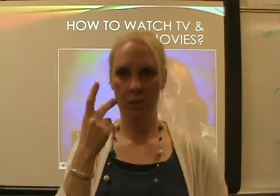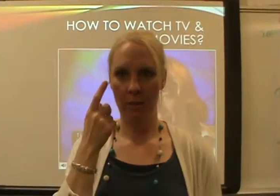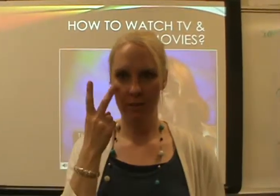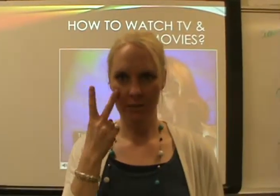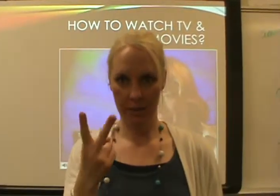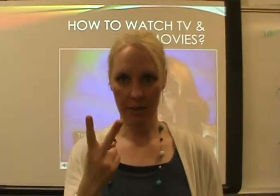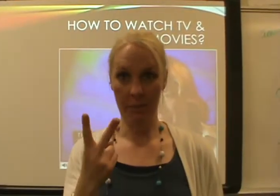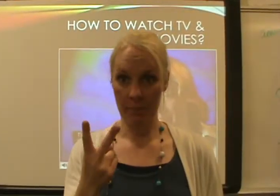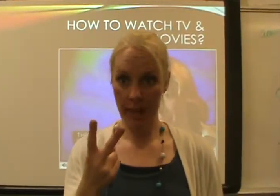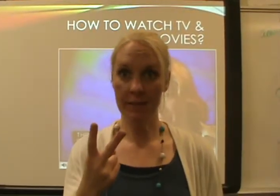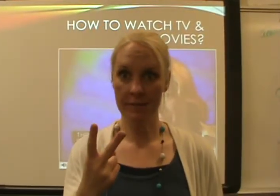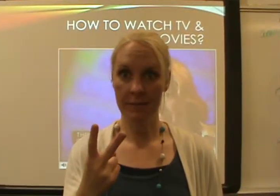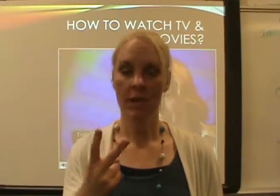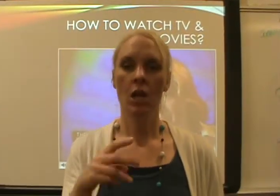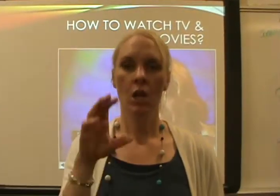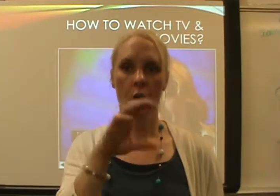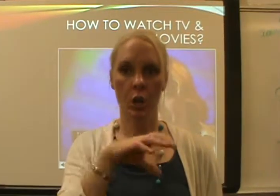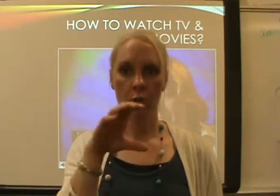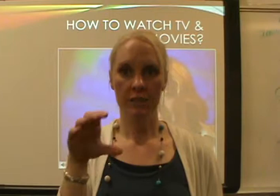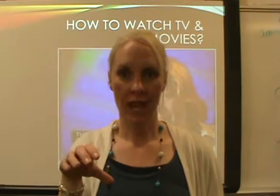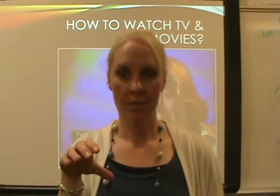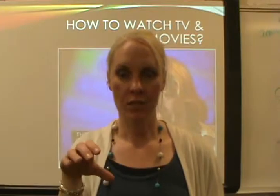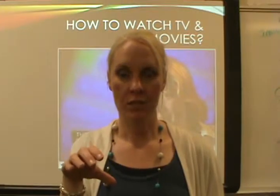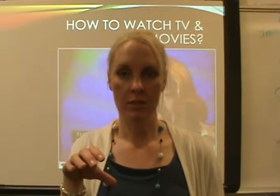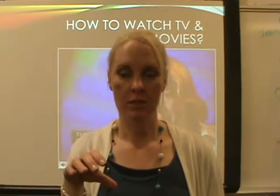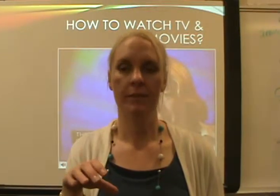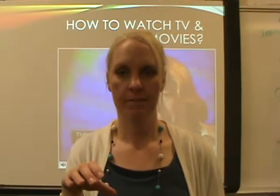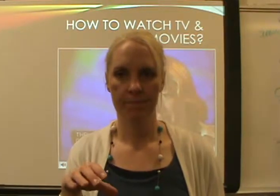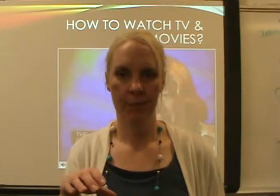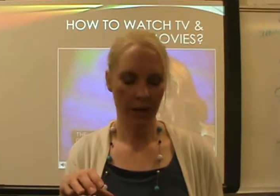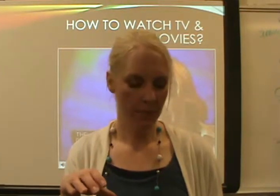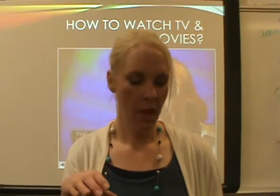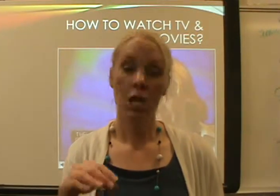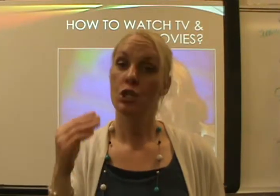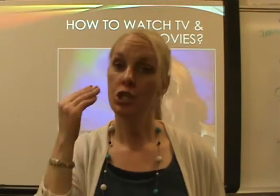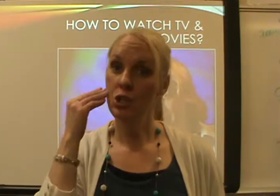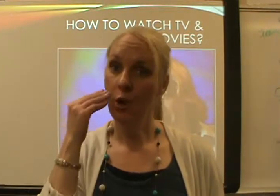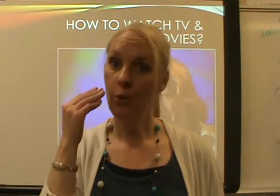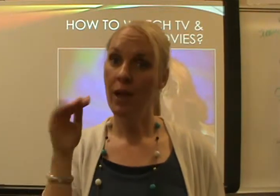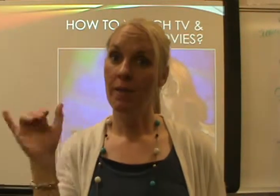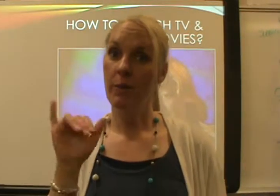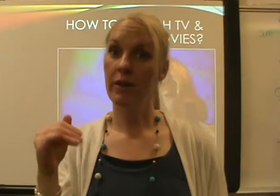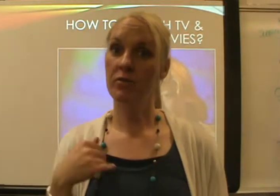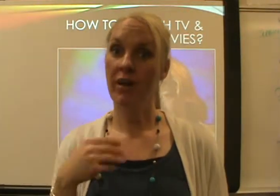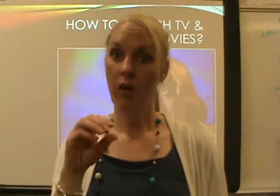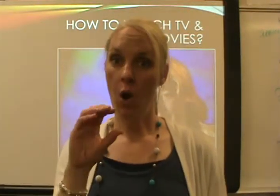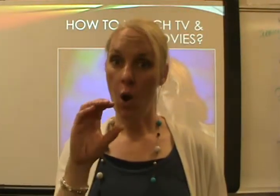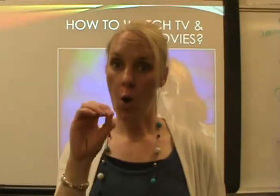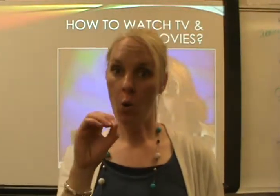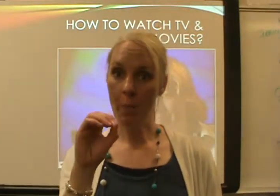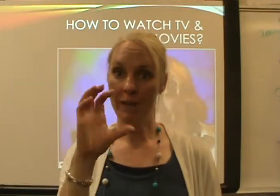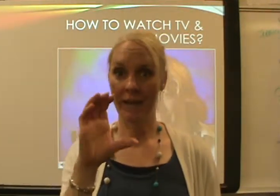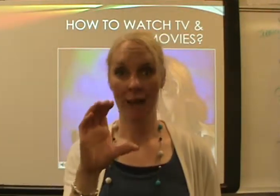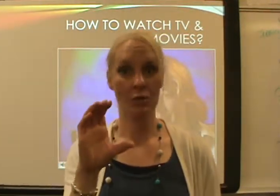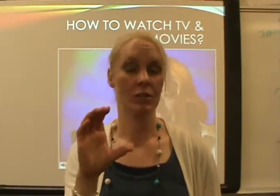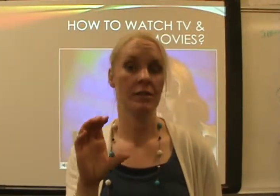able to see them. Yes? Closed captions. All right. Did you know that we also have open captions?